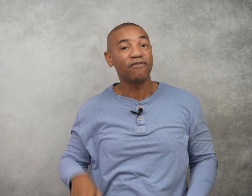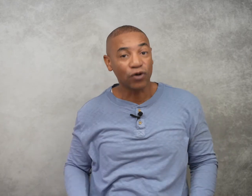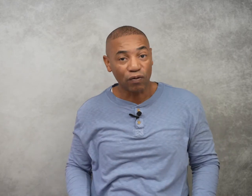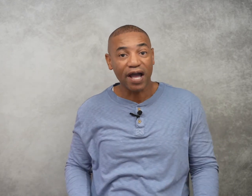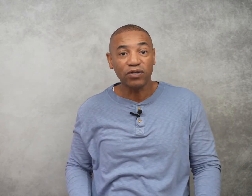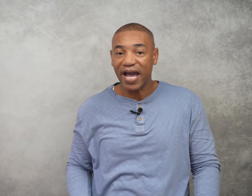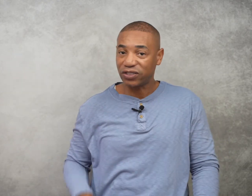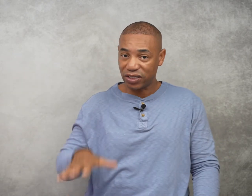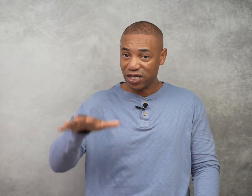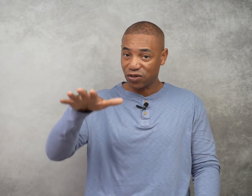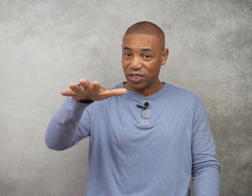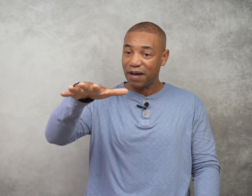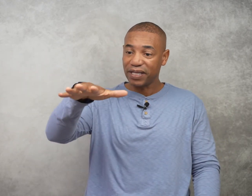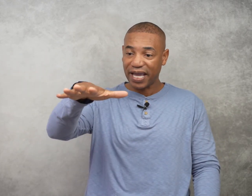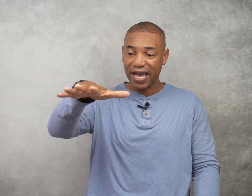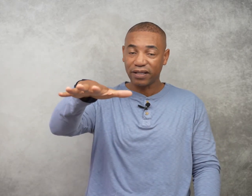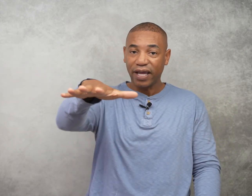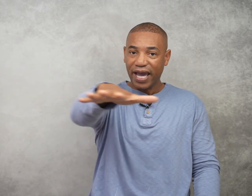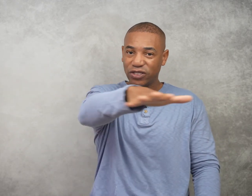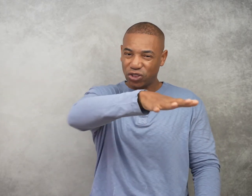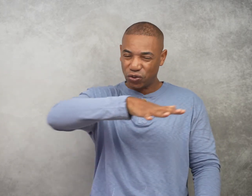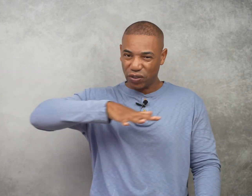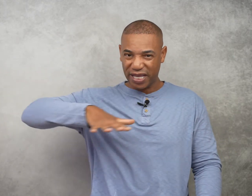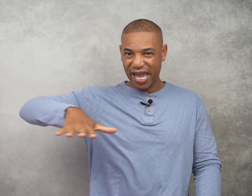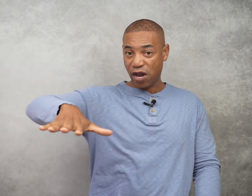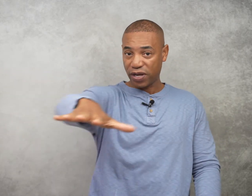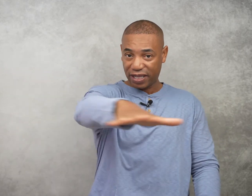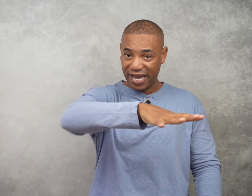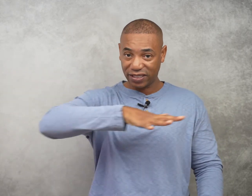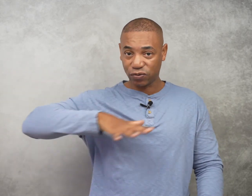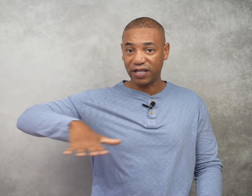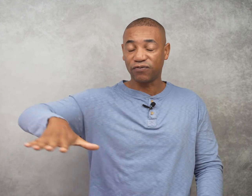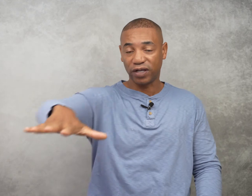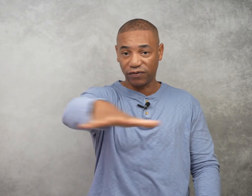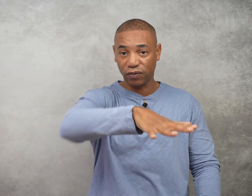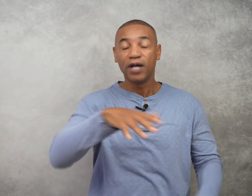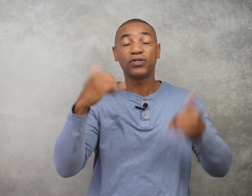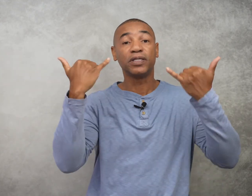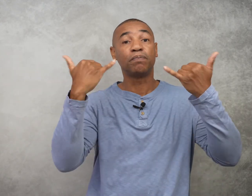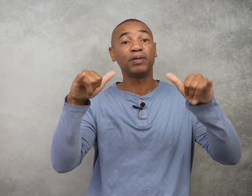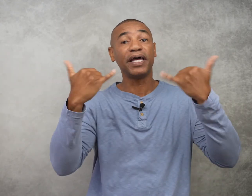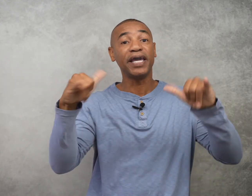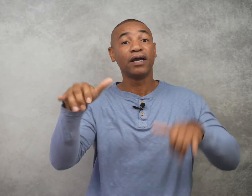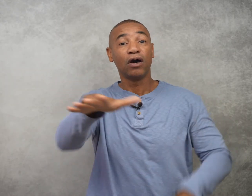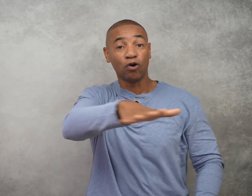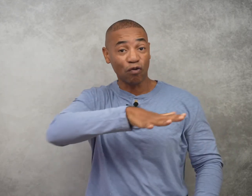for ground, you actually take your dominant hand and just do an area like this right in front of you. So it's